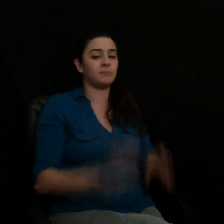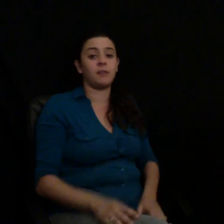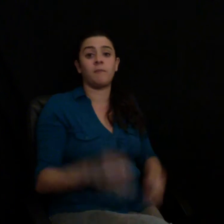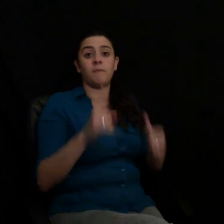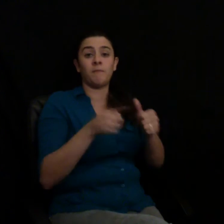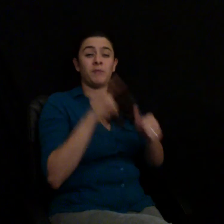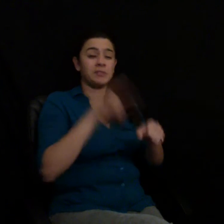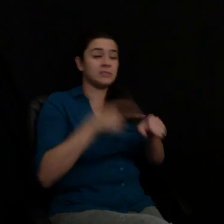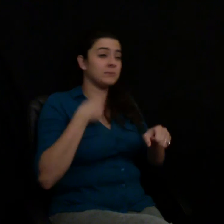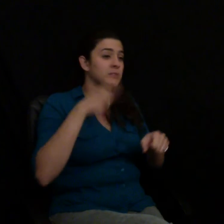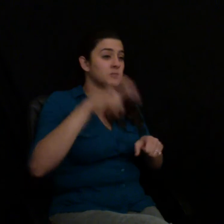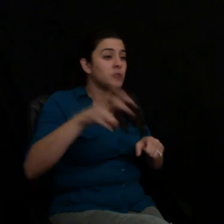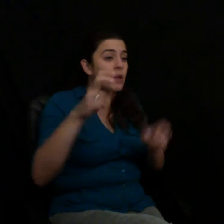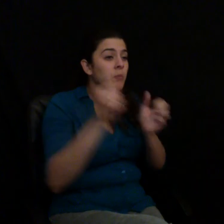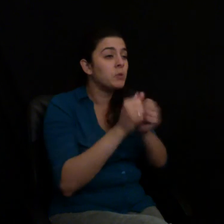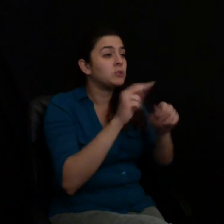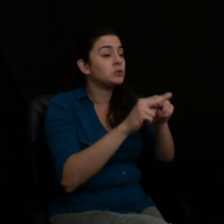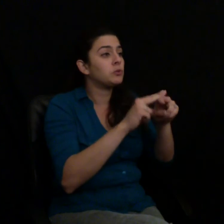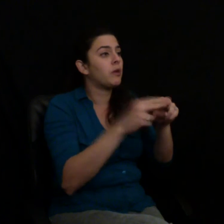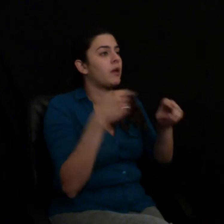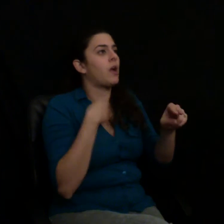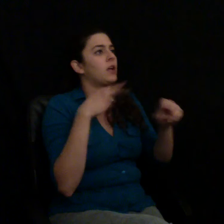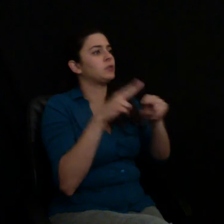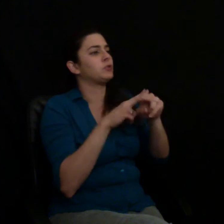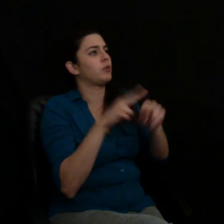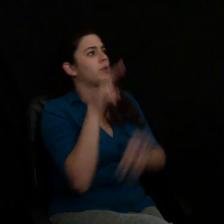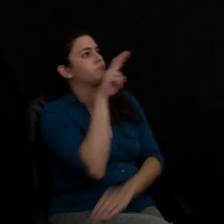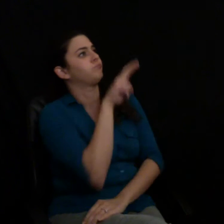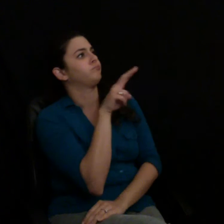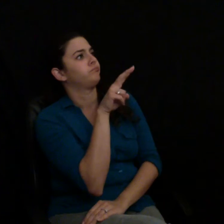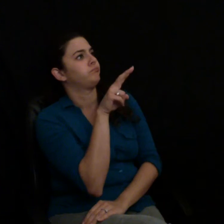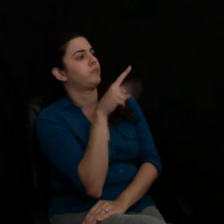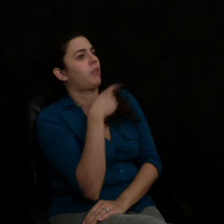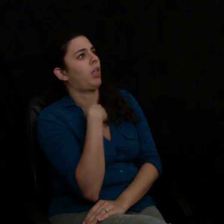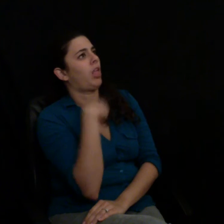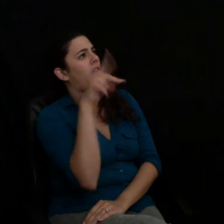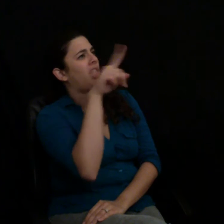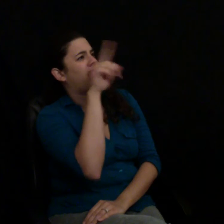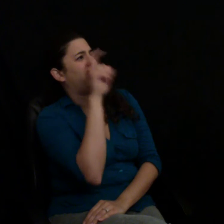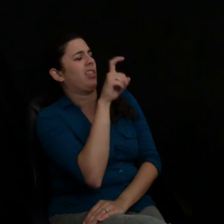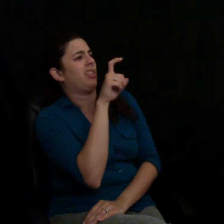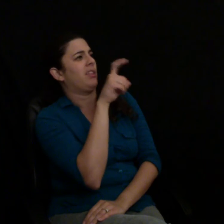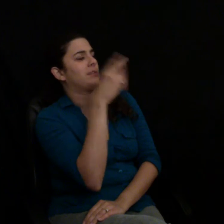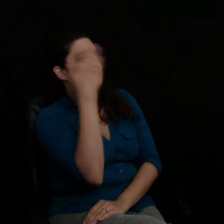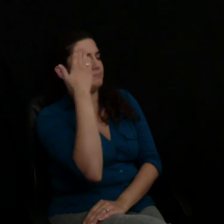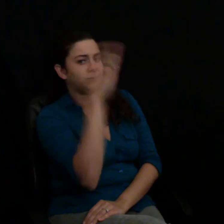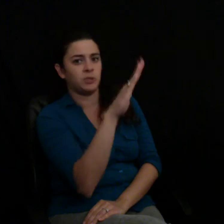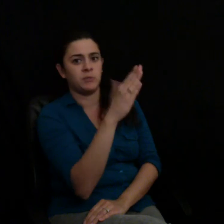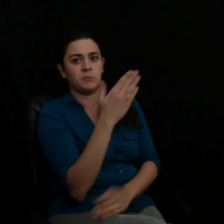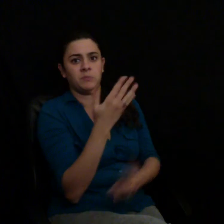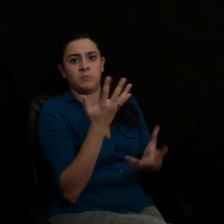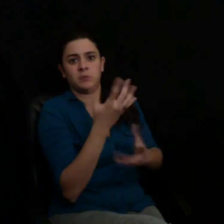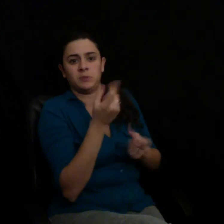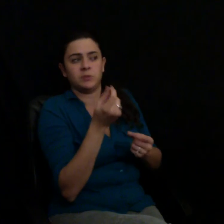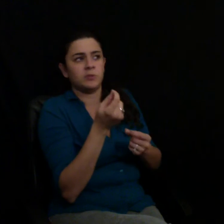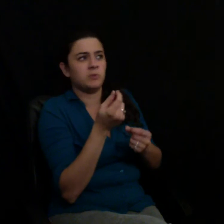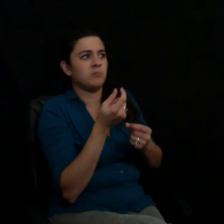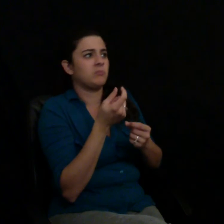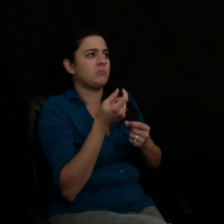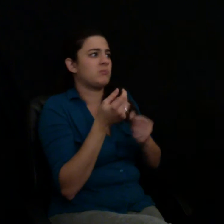going, dude. And the freight yard was completely confusing to me. I would see like 20, 30, 40 different tracks, and I had no idea what